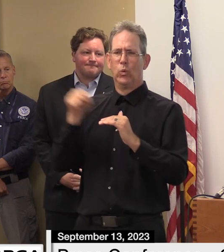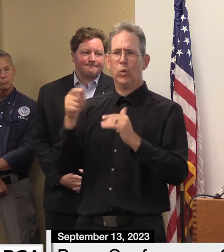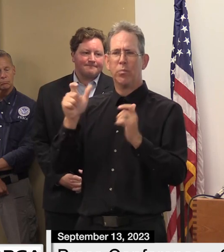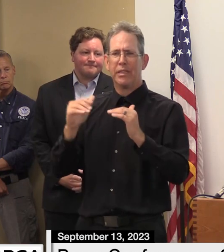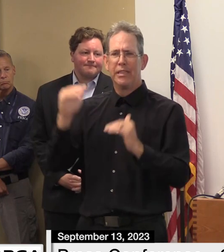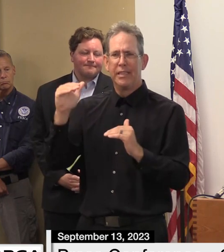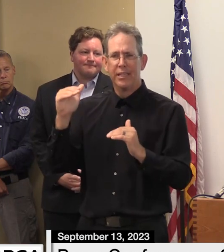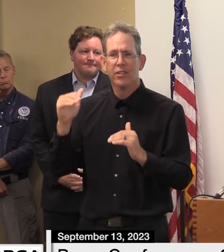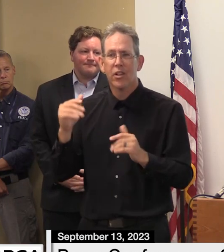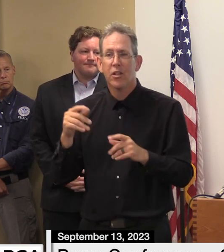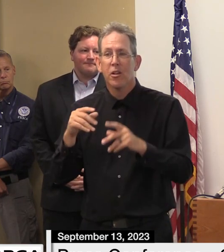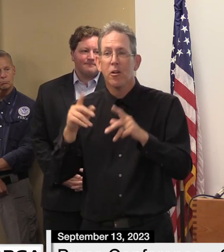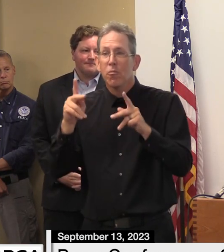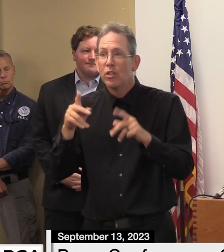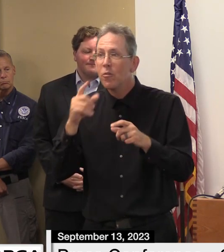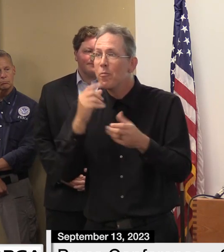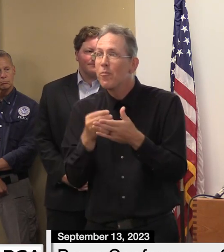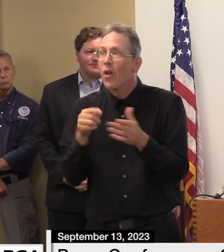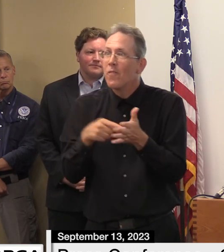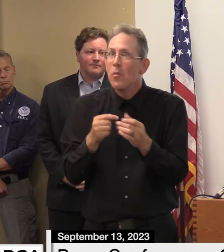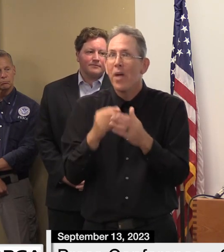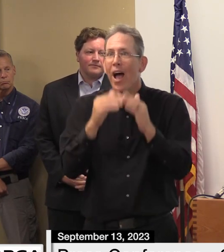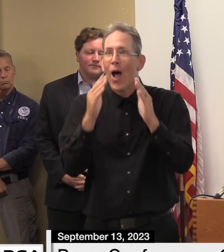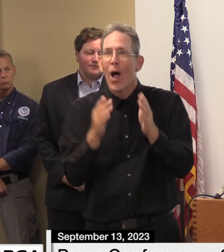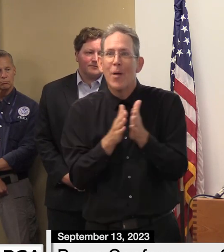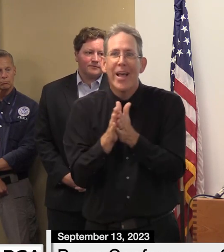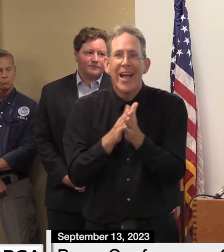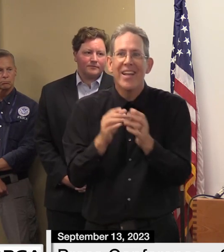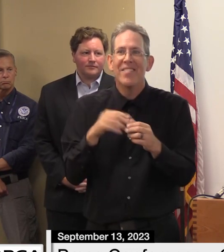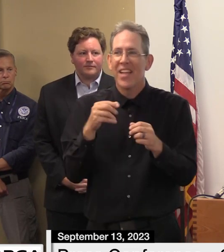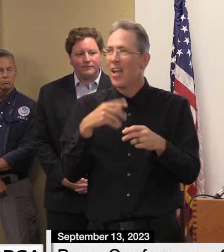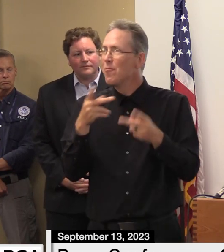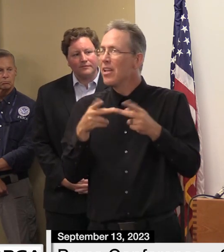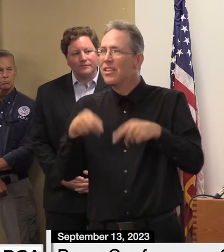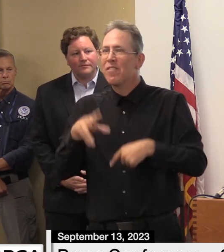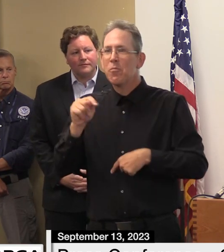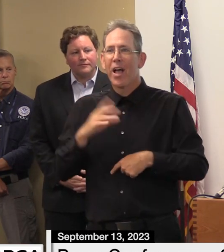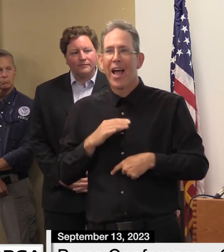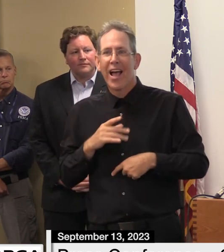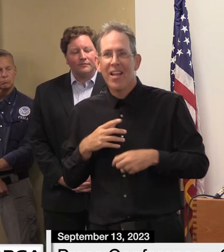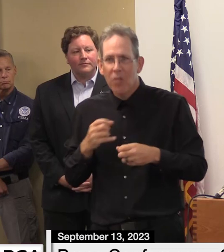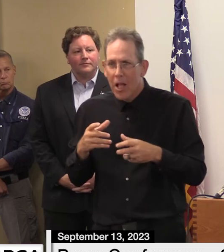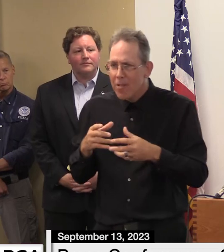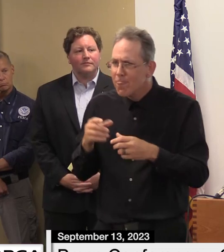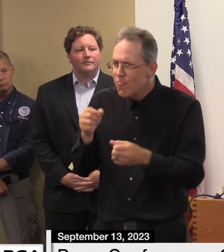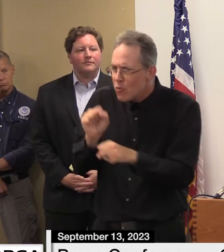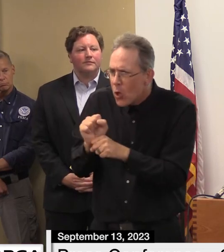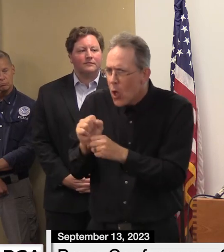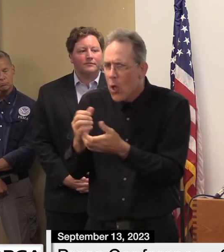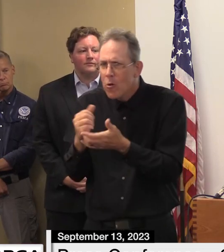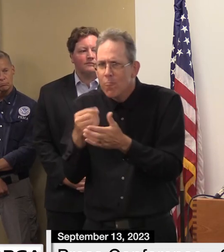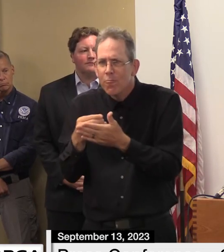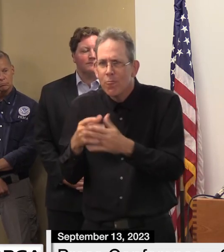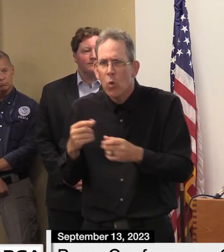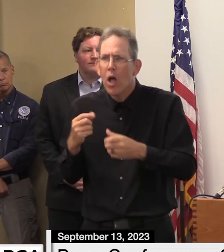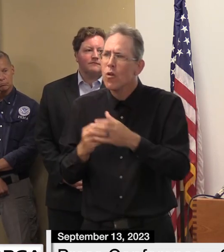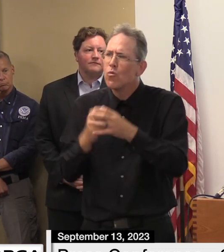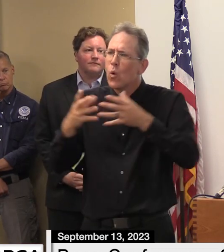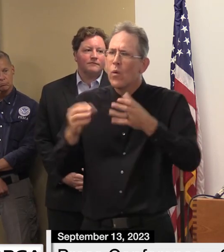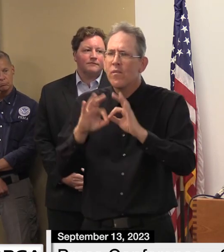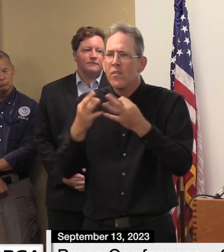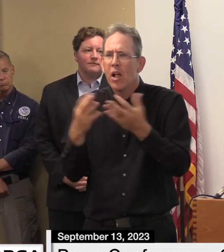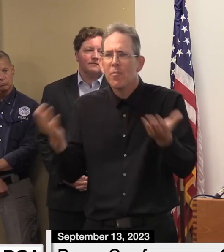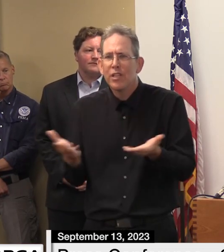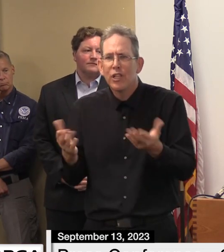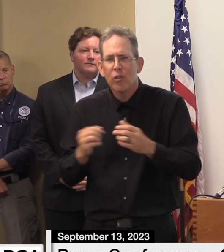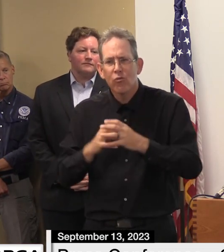their first home, they can find a place in Vermont and they can gain a foothold in the economy and grow their family and be a strong